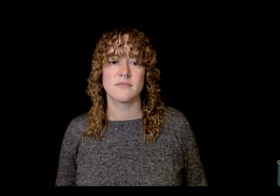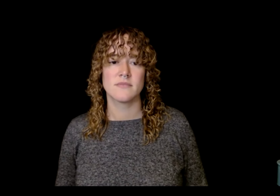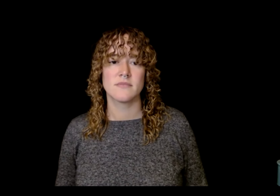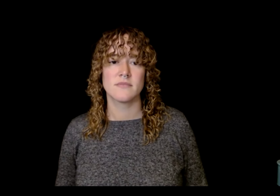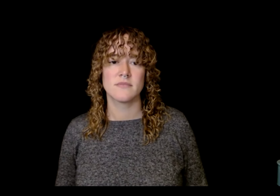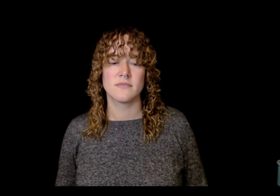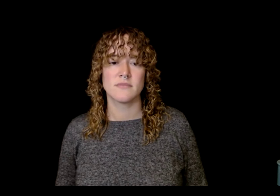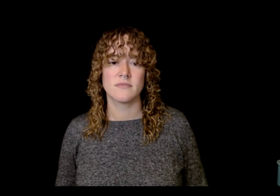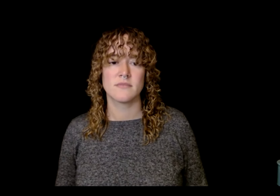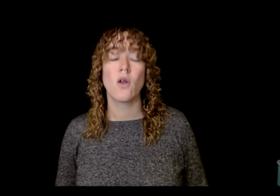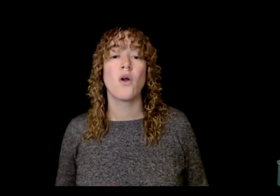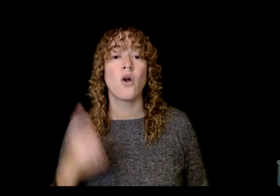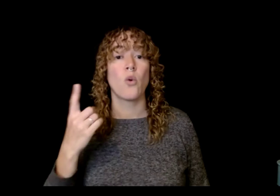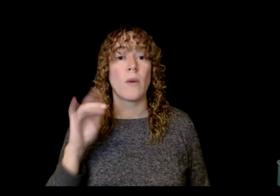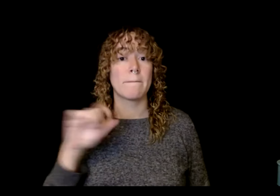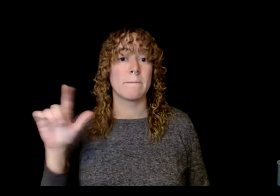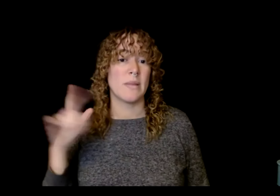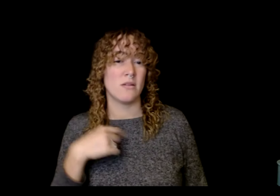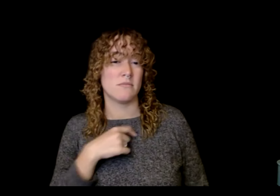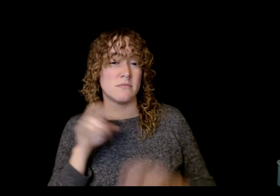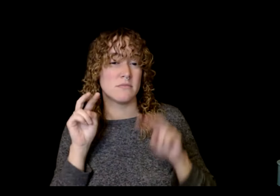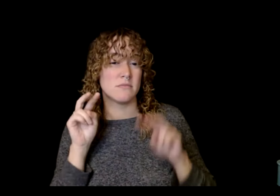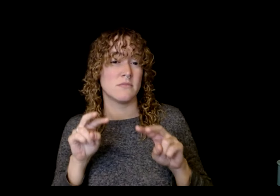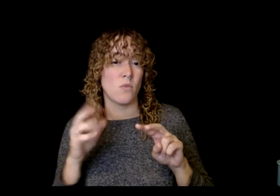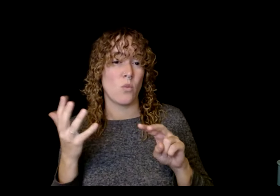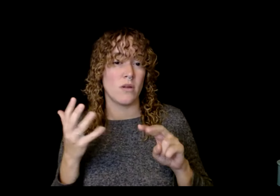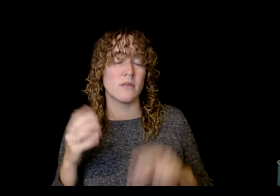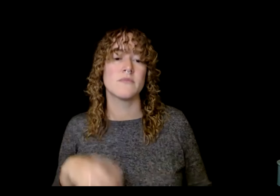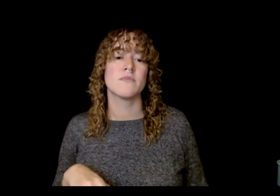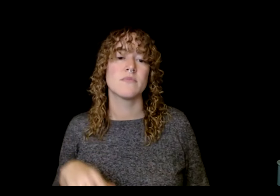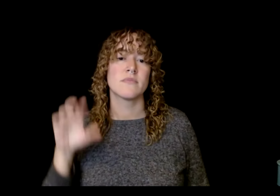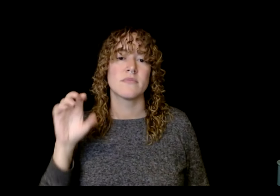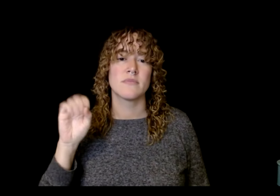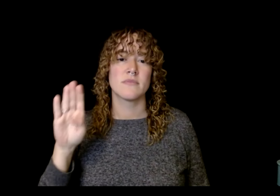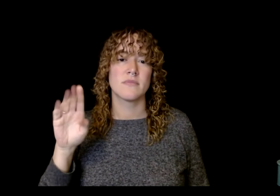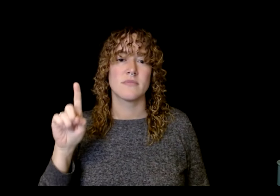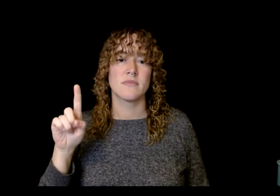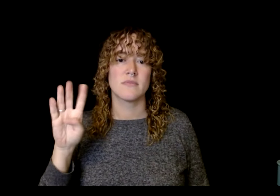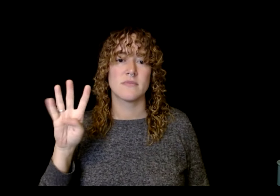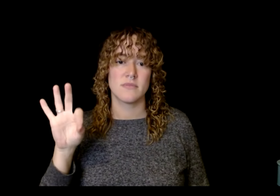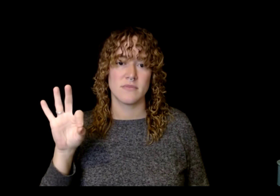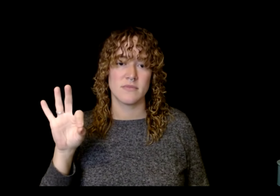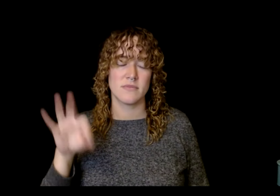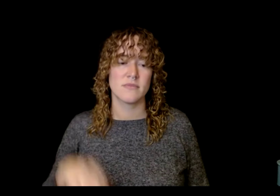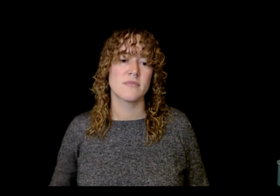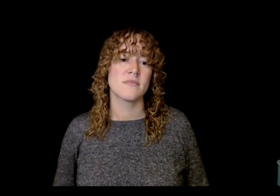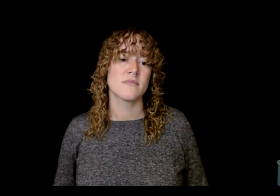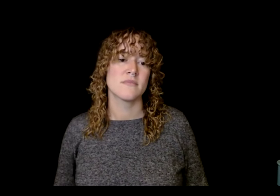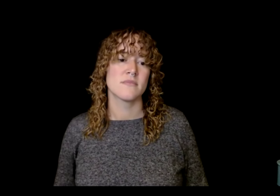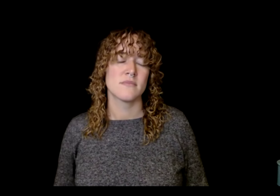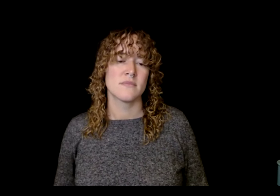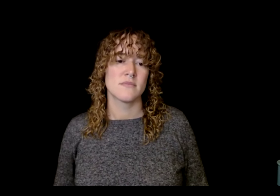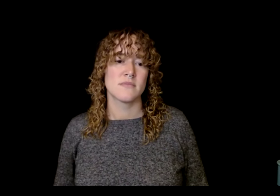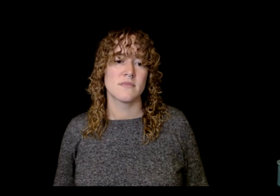One of the bills that we are monitoring right now is Senate Bill 149. So this began